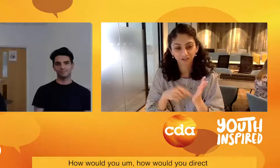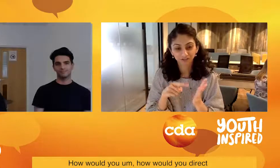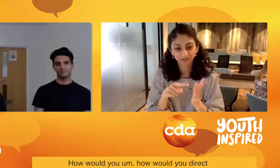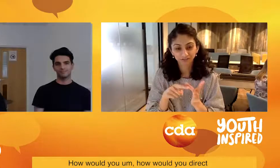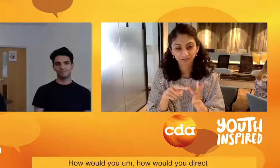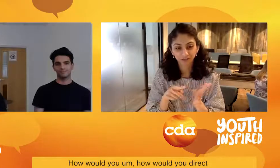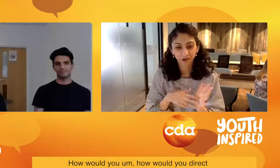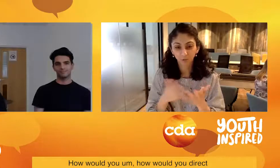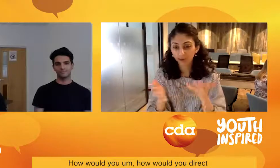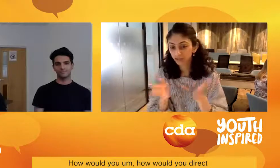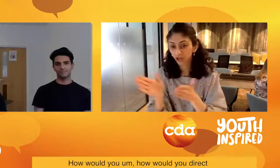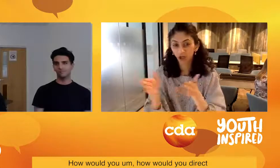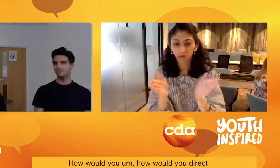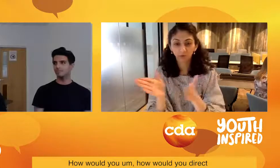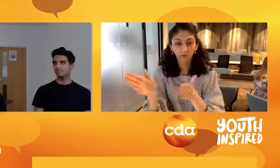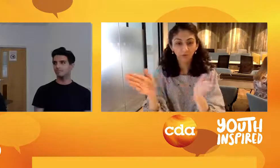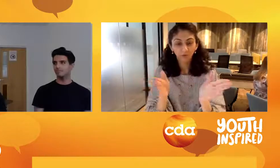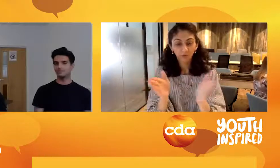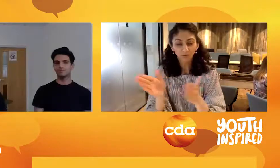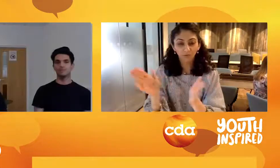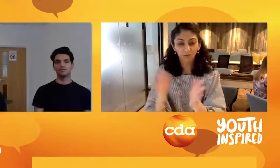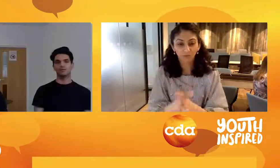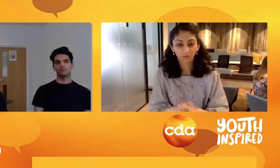direct them? Where would you direct them to say?